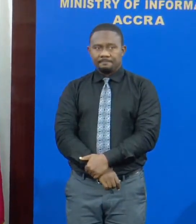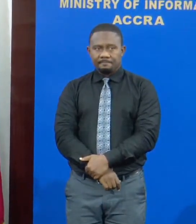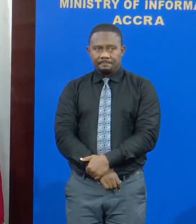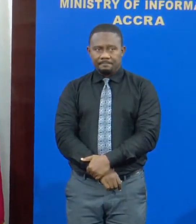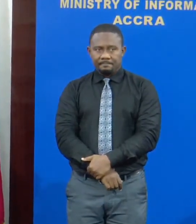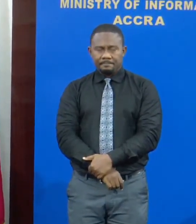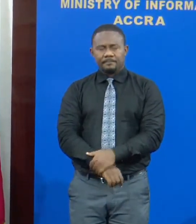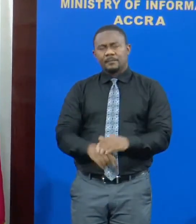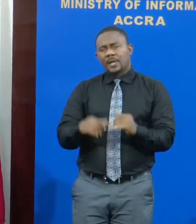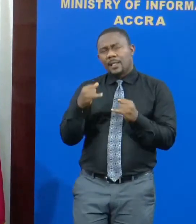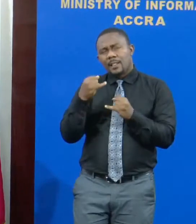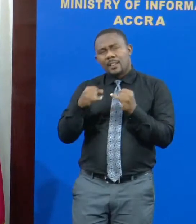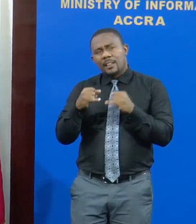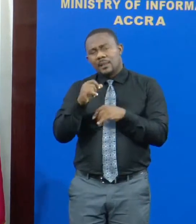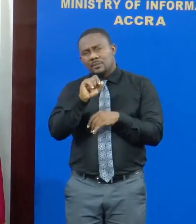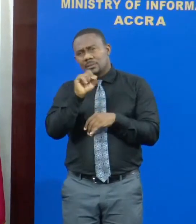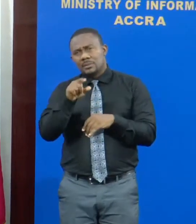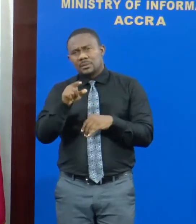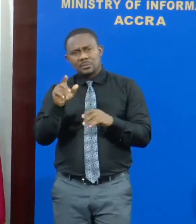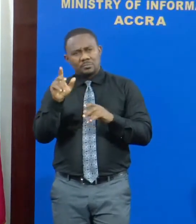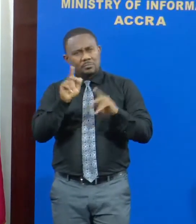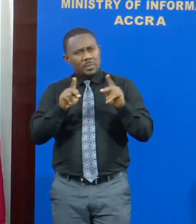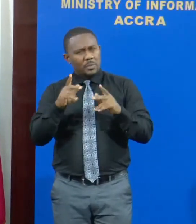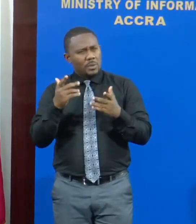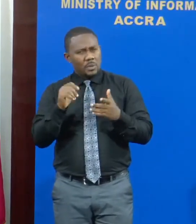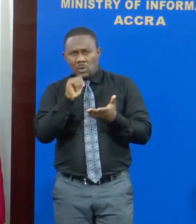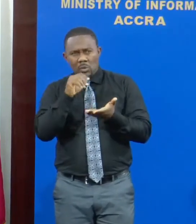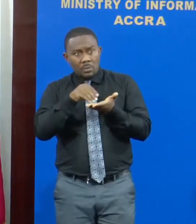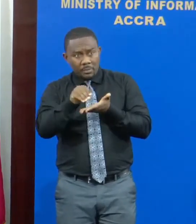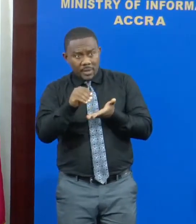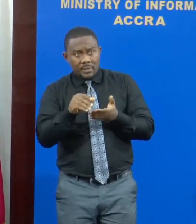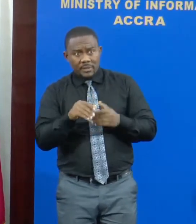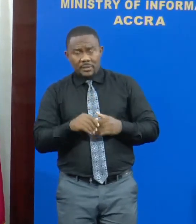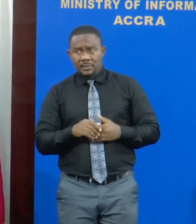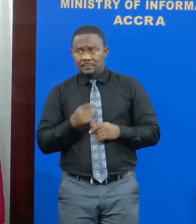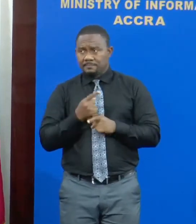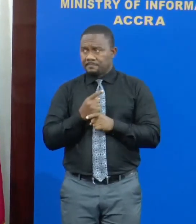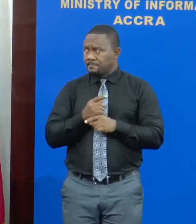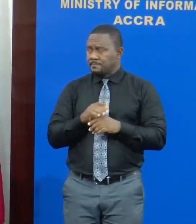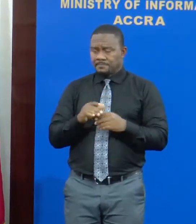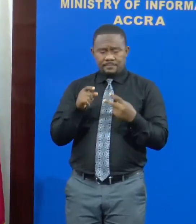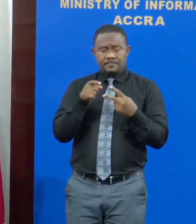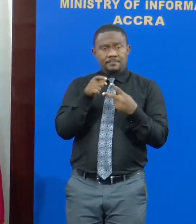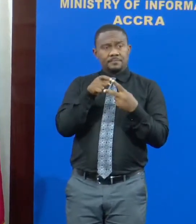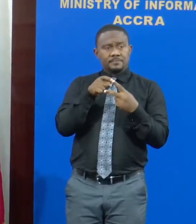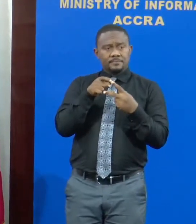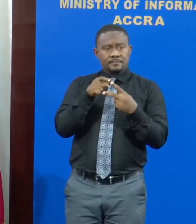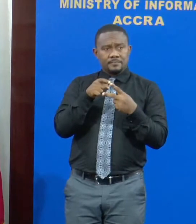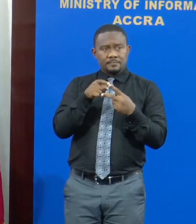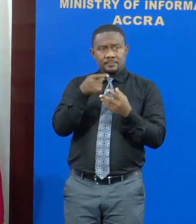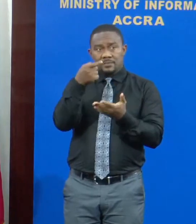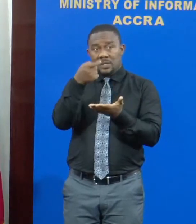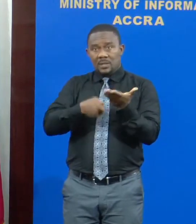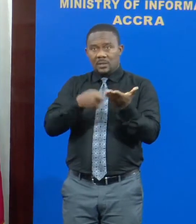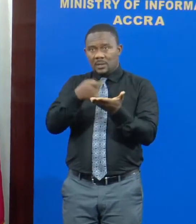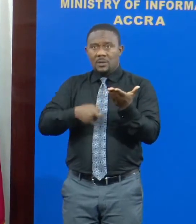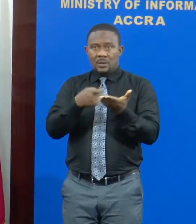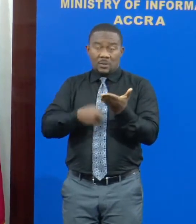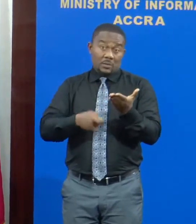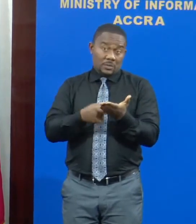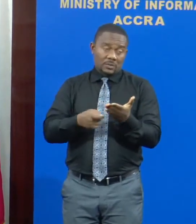The last question is about some people who have probably not been paid. Okay. And then the first question is about the cost of the project to